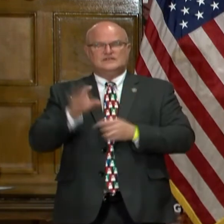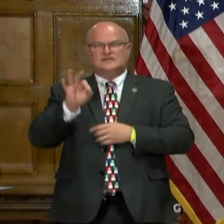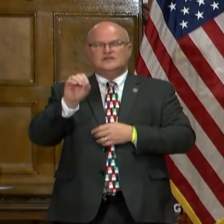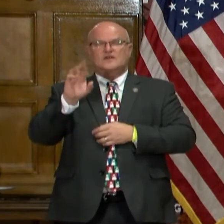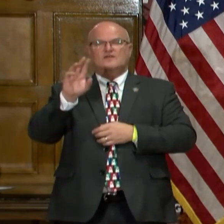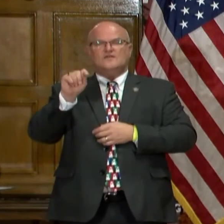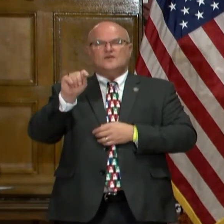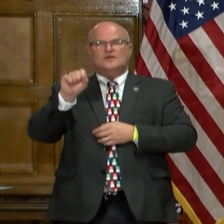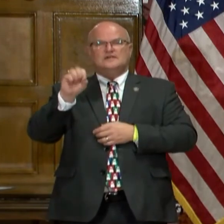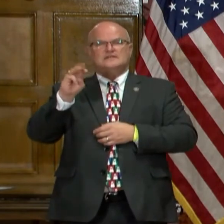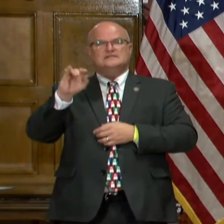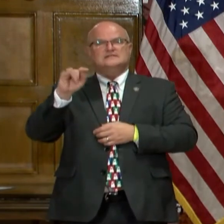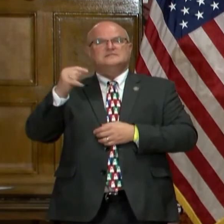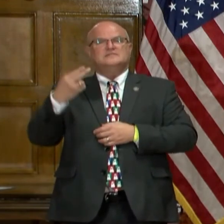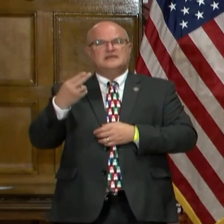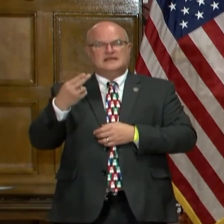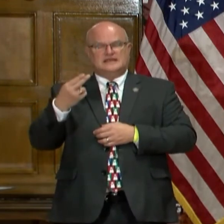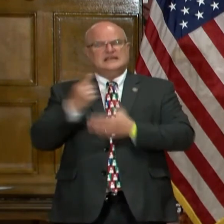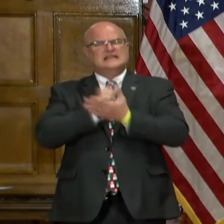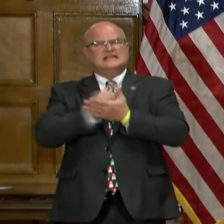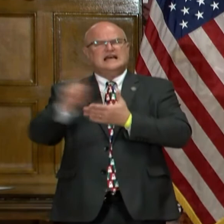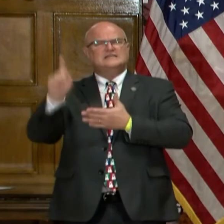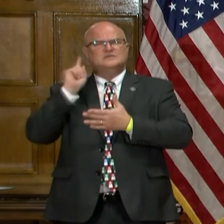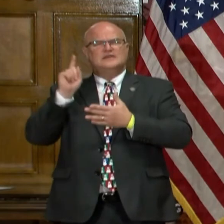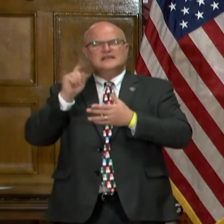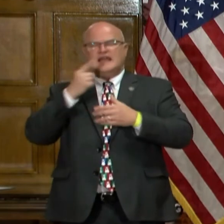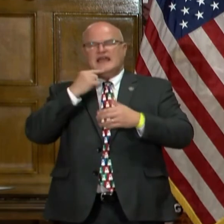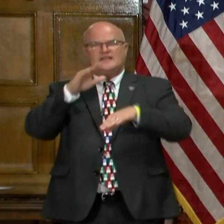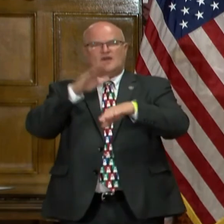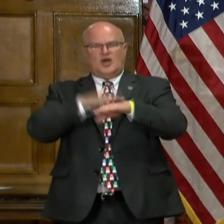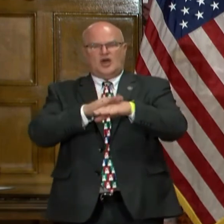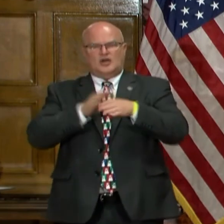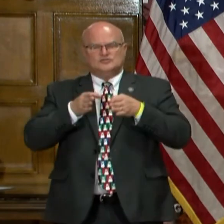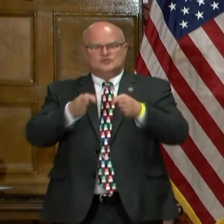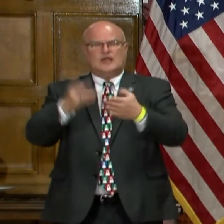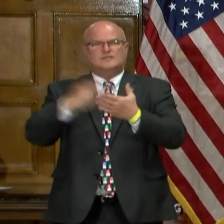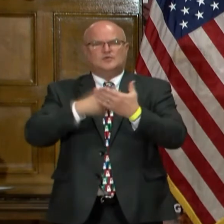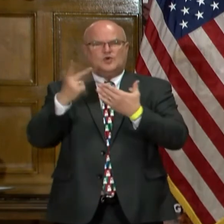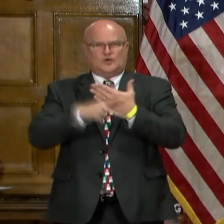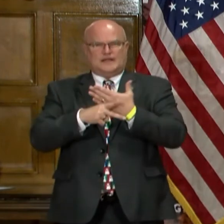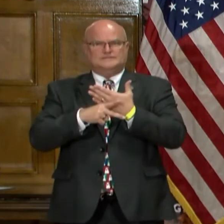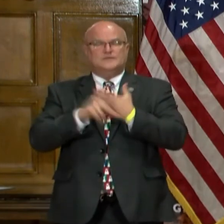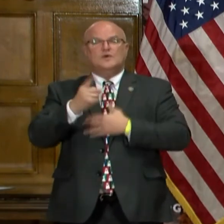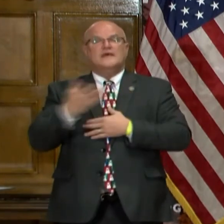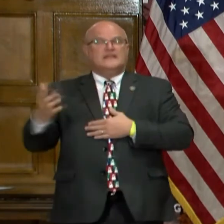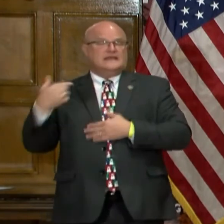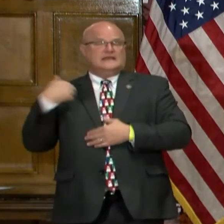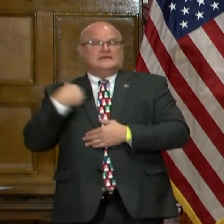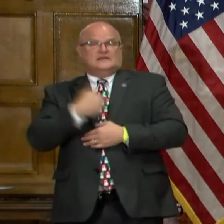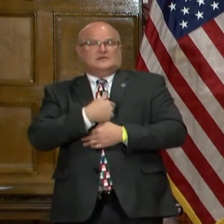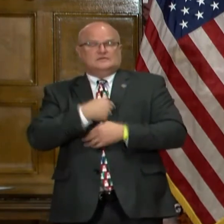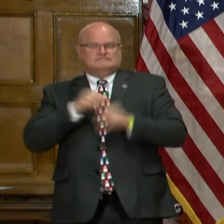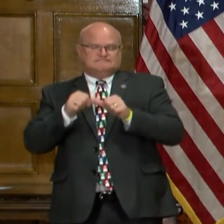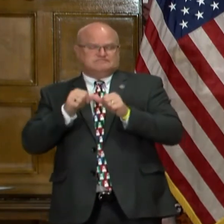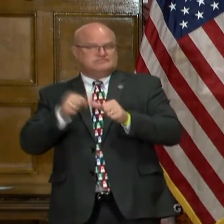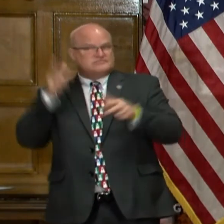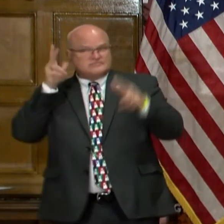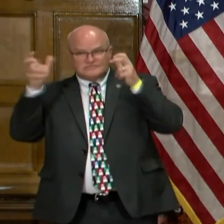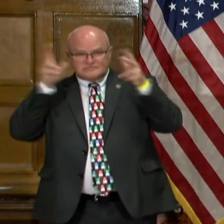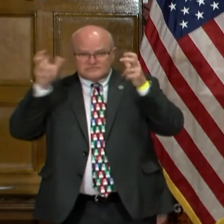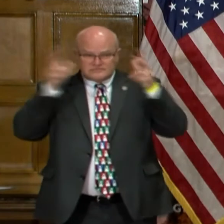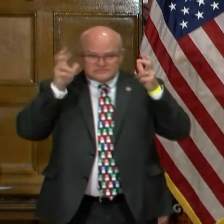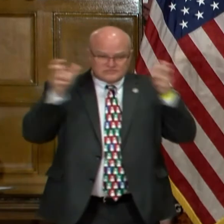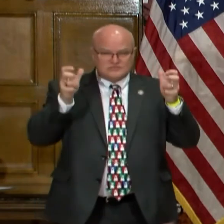Public Schools last week launched their On Track program. One of the things we continue to hear about